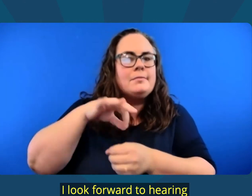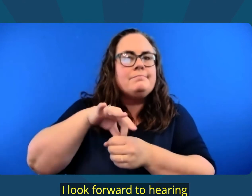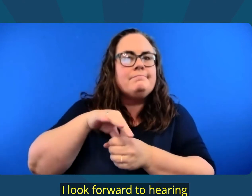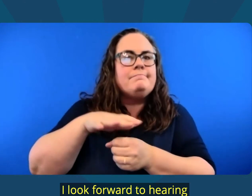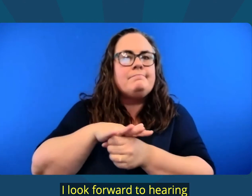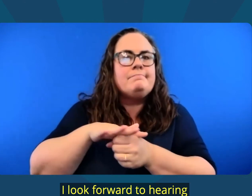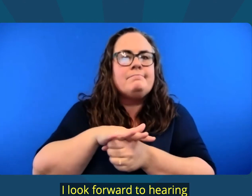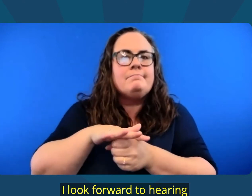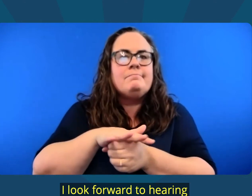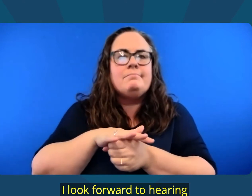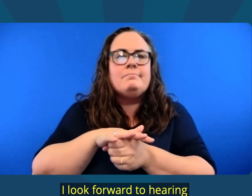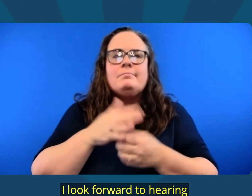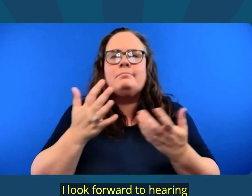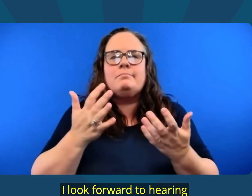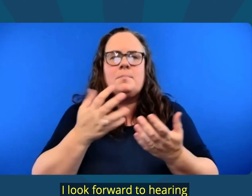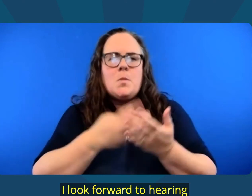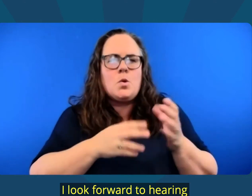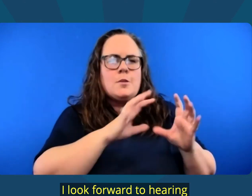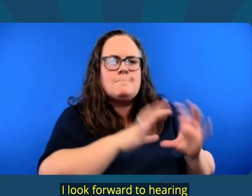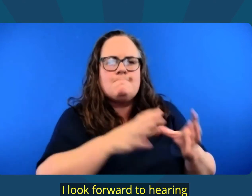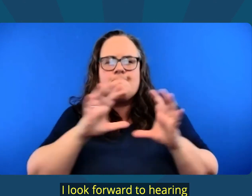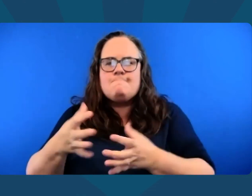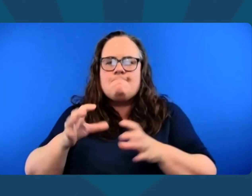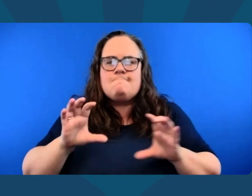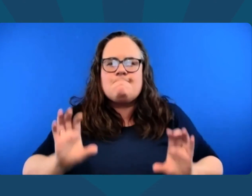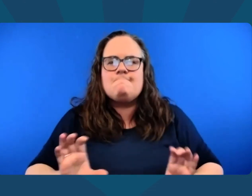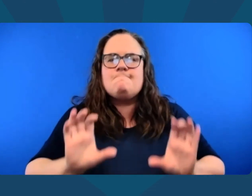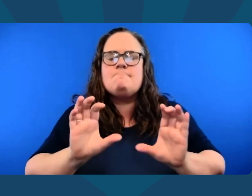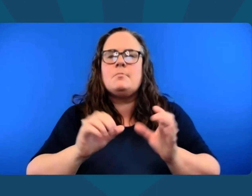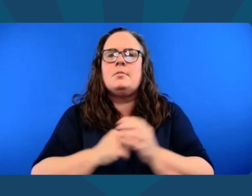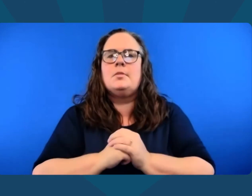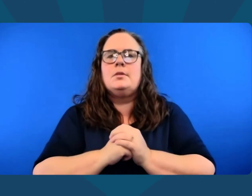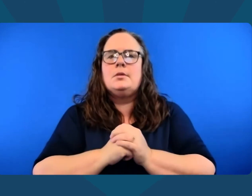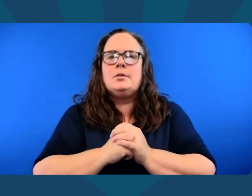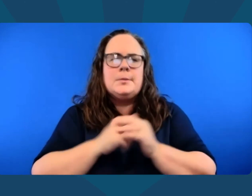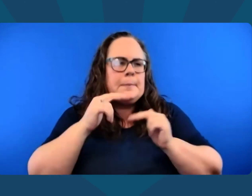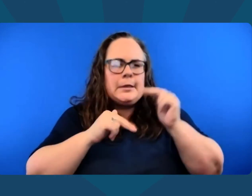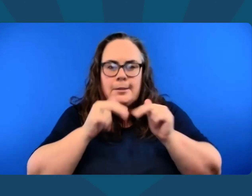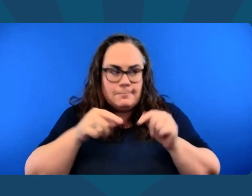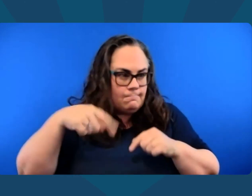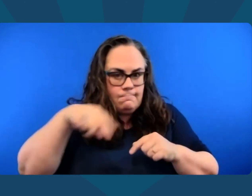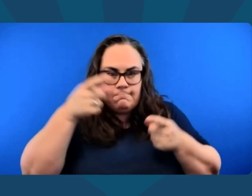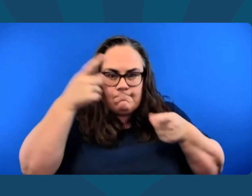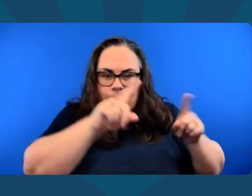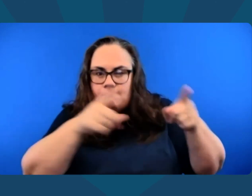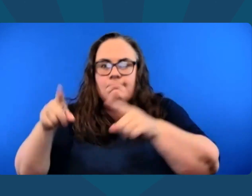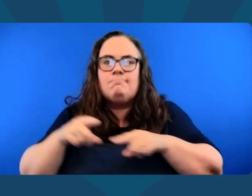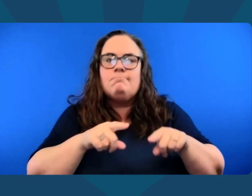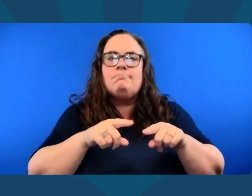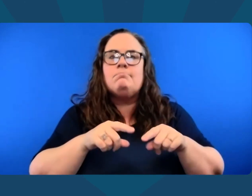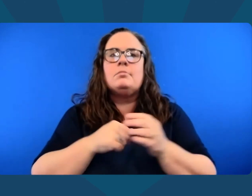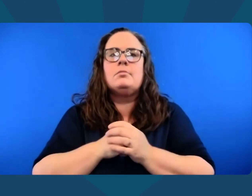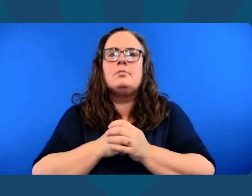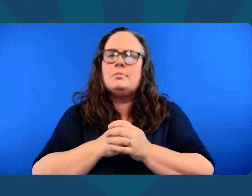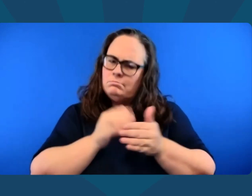I look forward to hearing from my constituents, doing bipartisan work, building